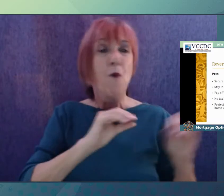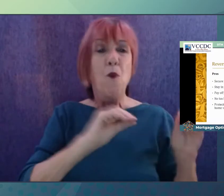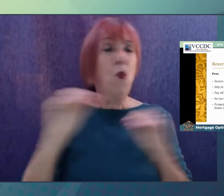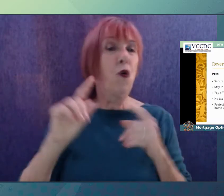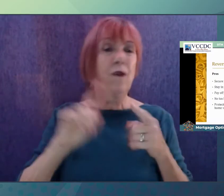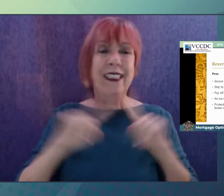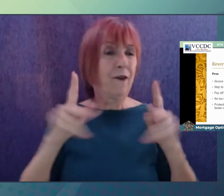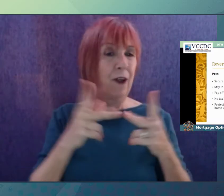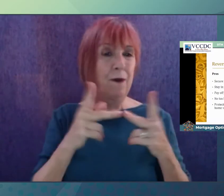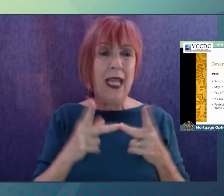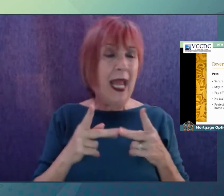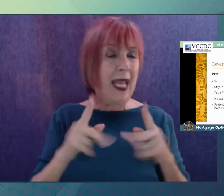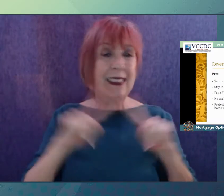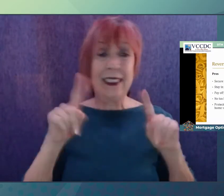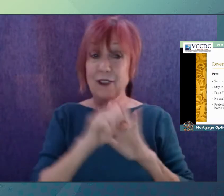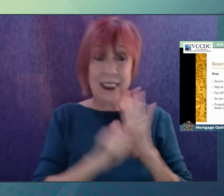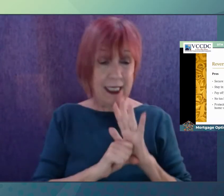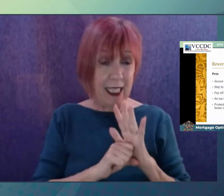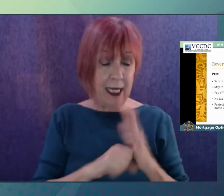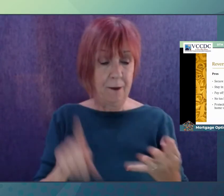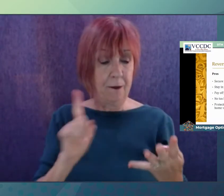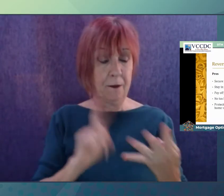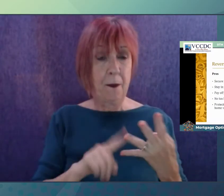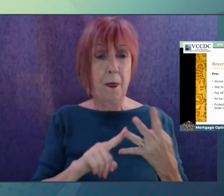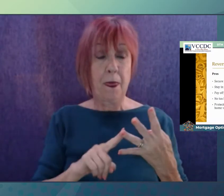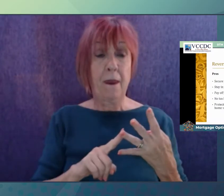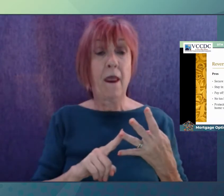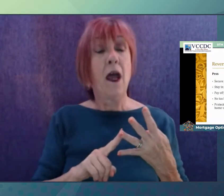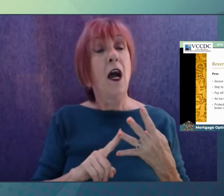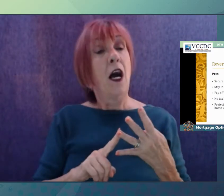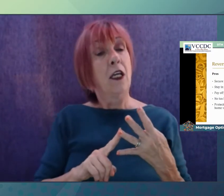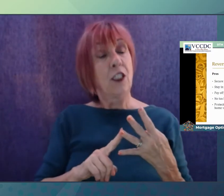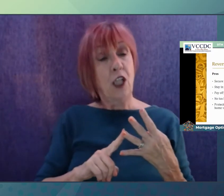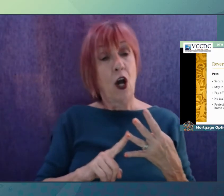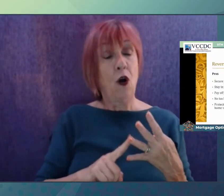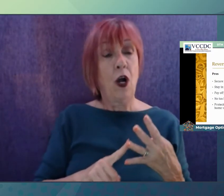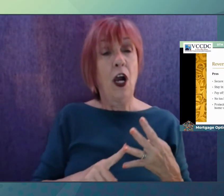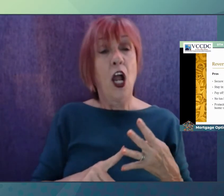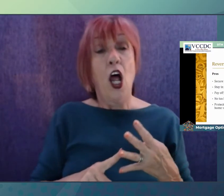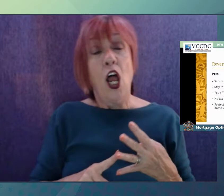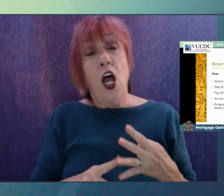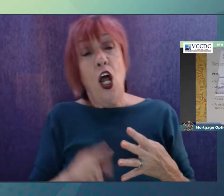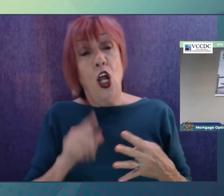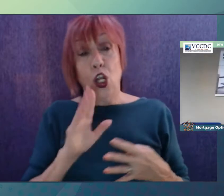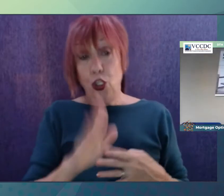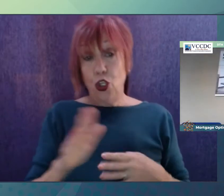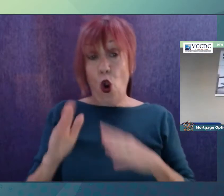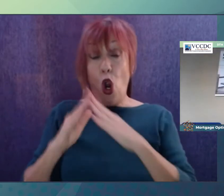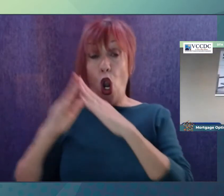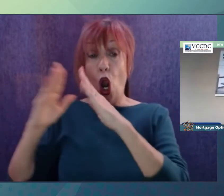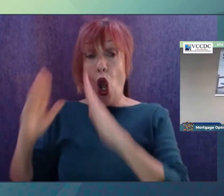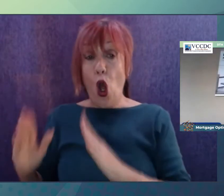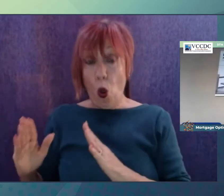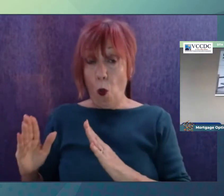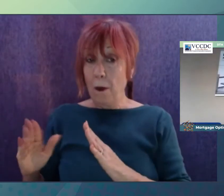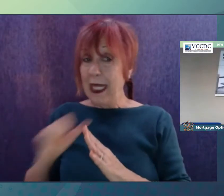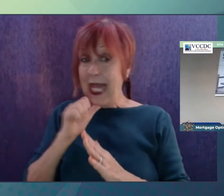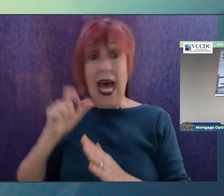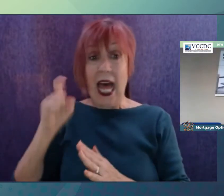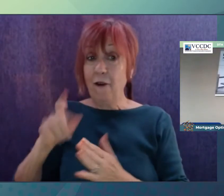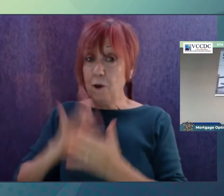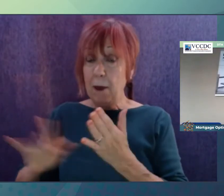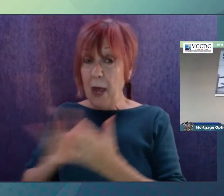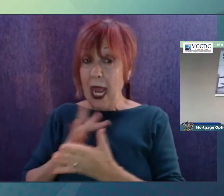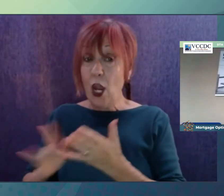move. You'll pay off your existing home loan. Your home doesn't have to be paid off in order to take out a reverse mortgage. In fact, you can